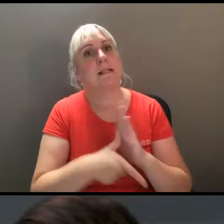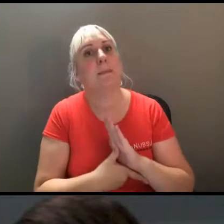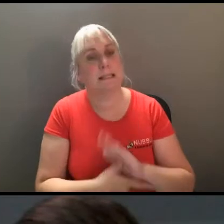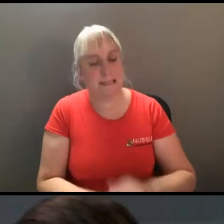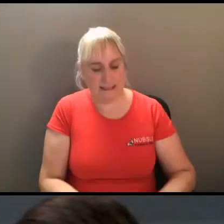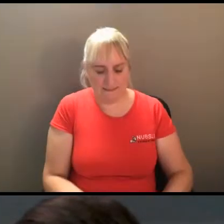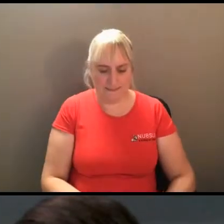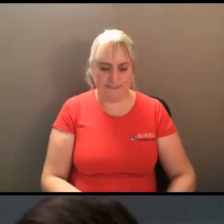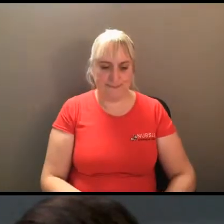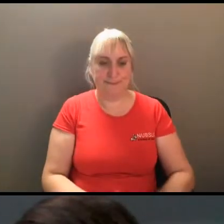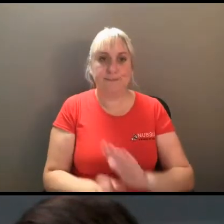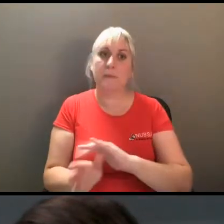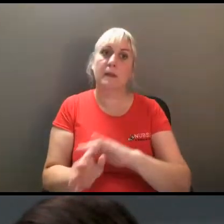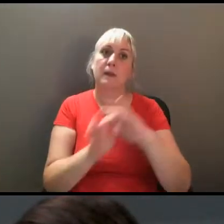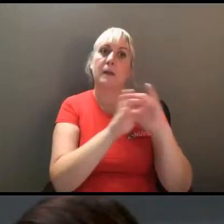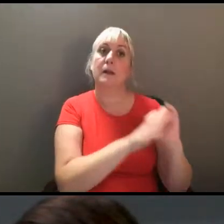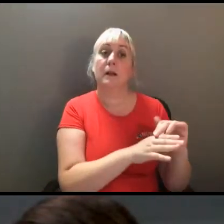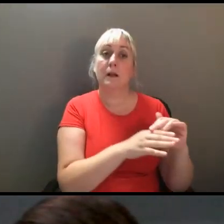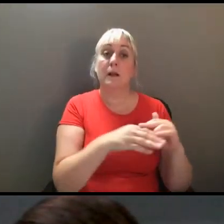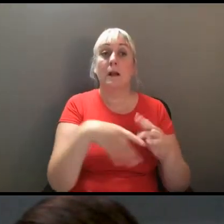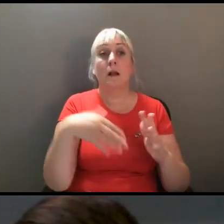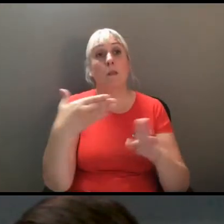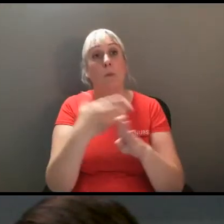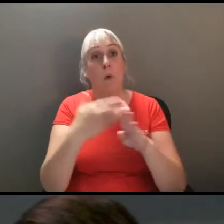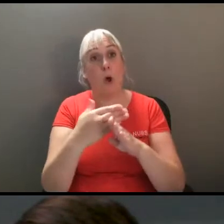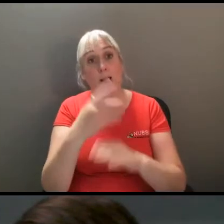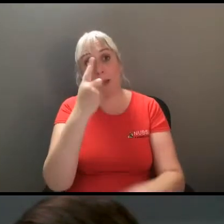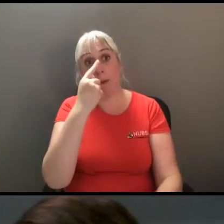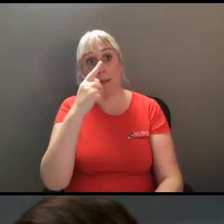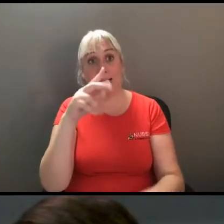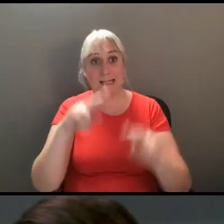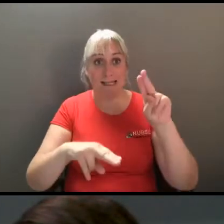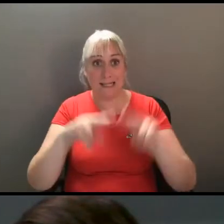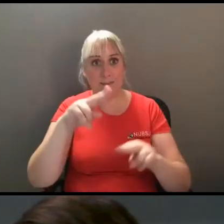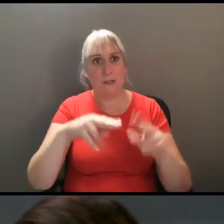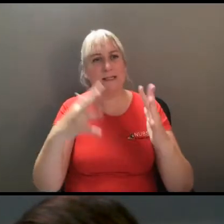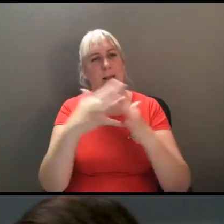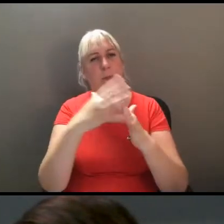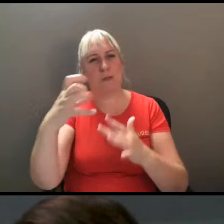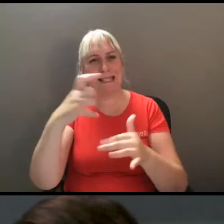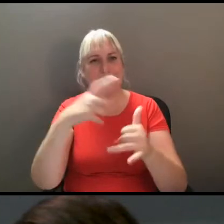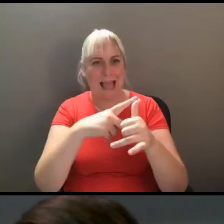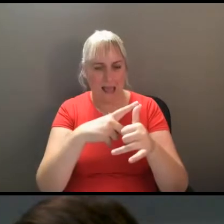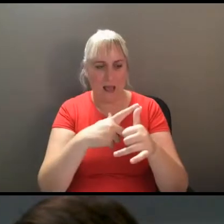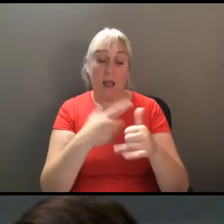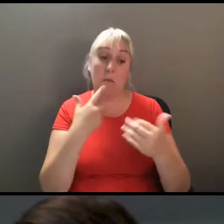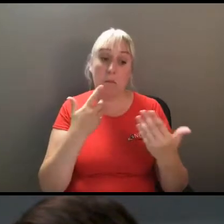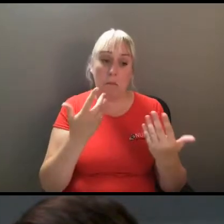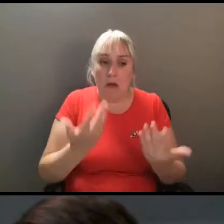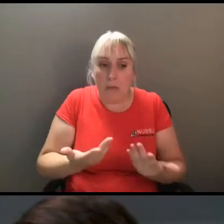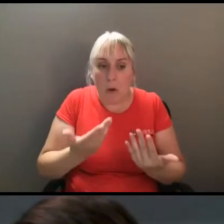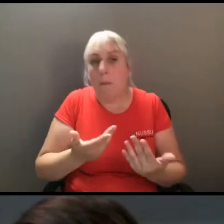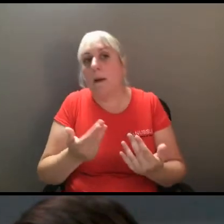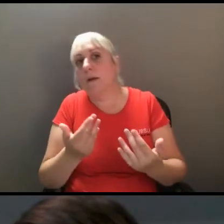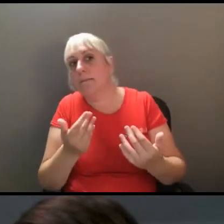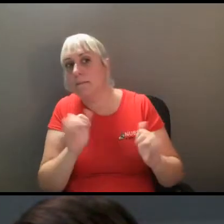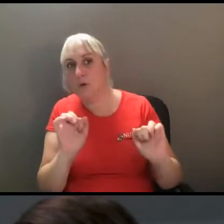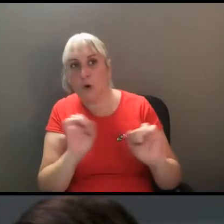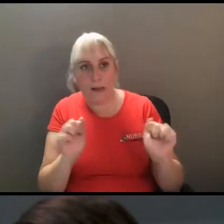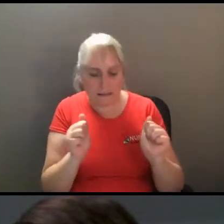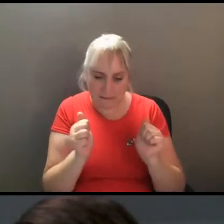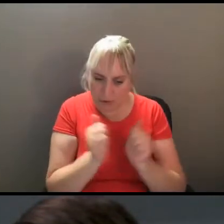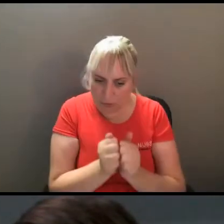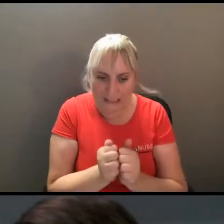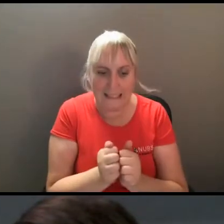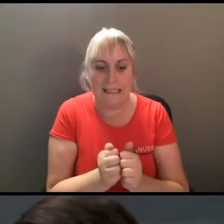work capability assessment, we had less consensus at this stage of our work on